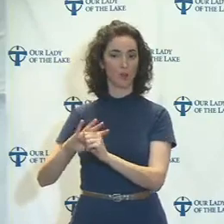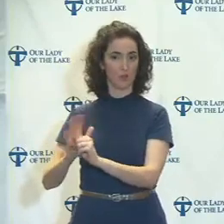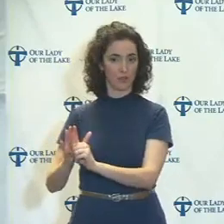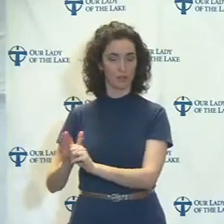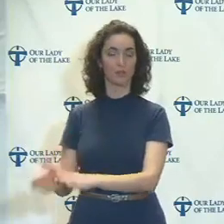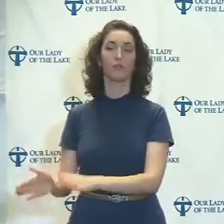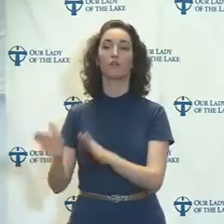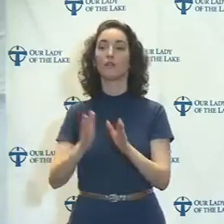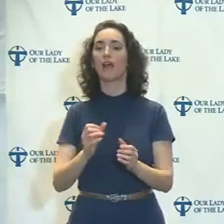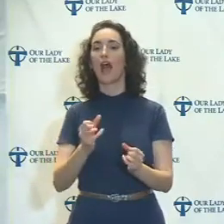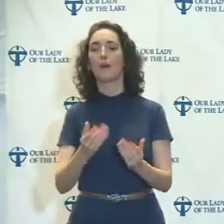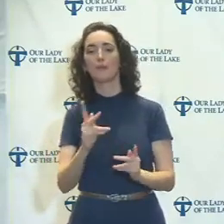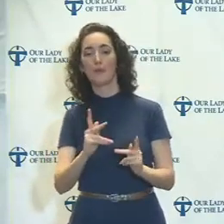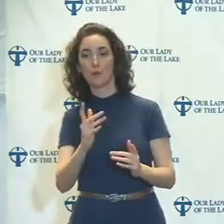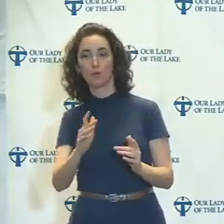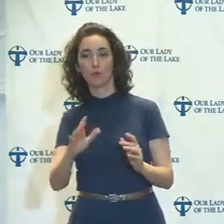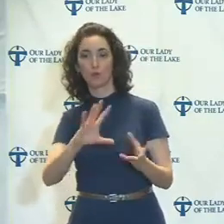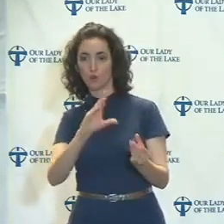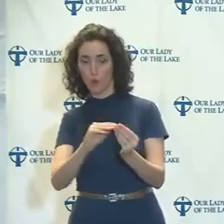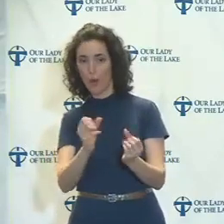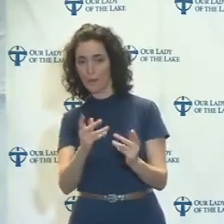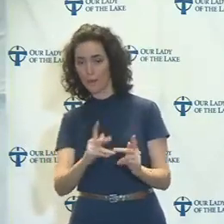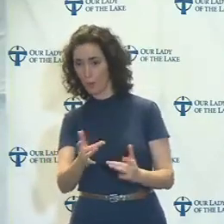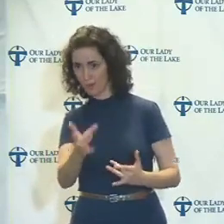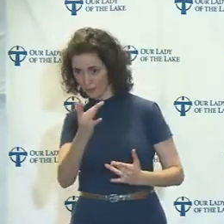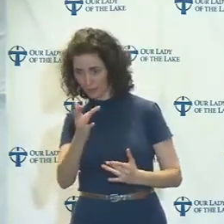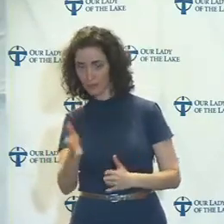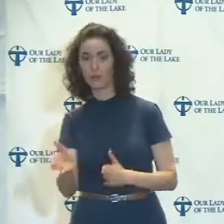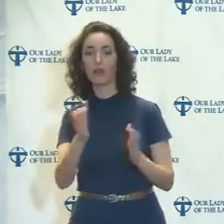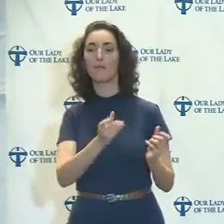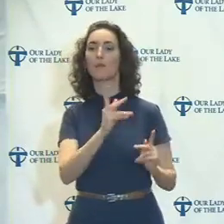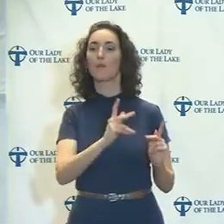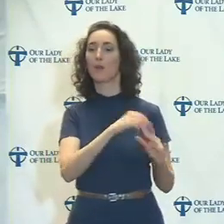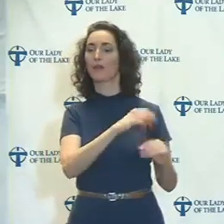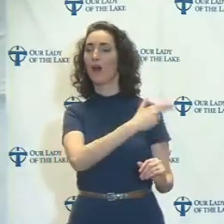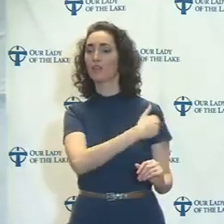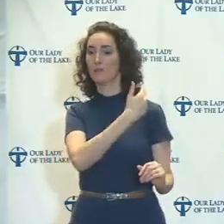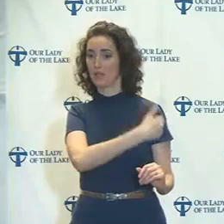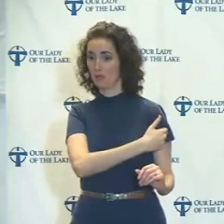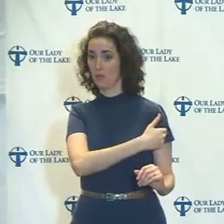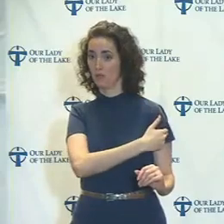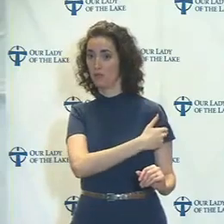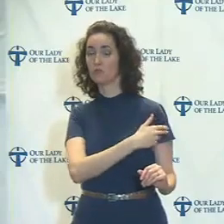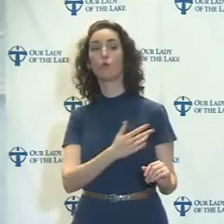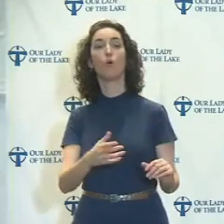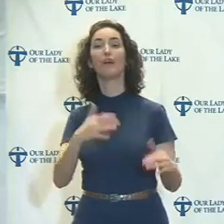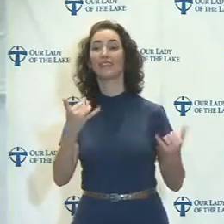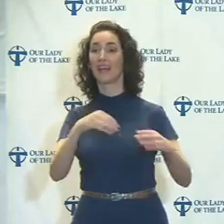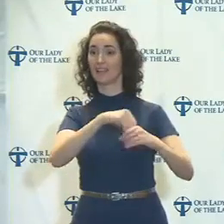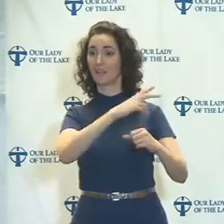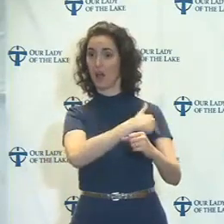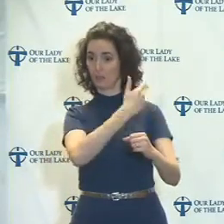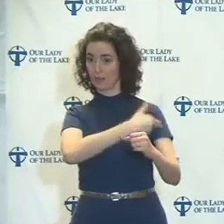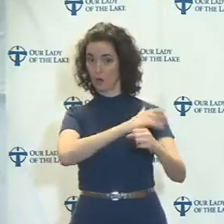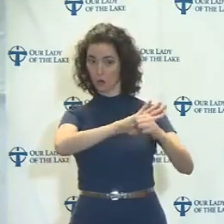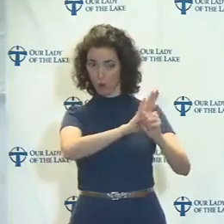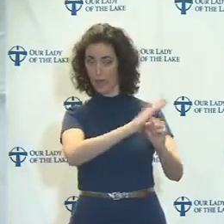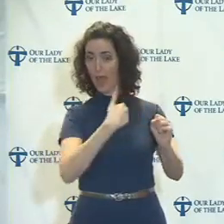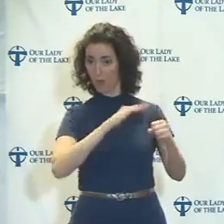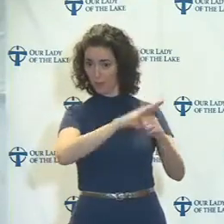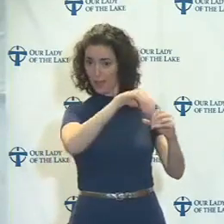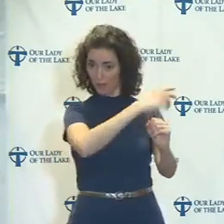cases, hospitalizations, we still have twice as many people, for example, with COVID in the hospital as we had over the